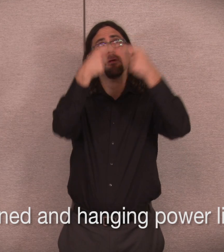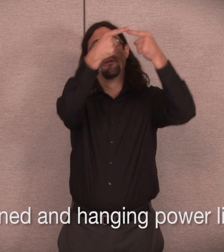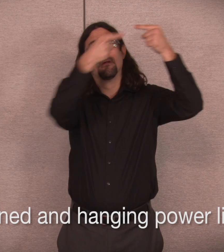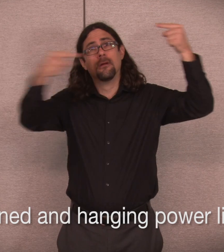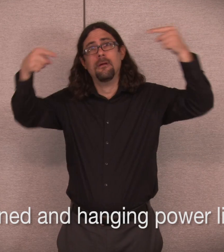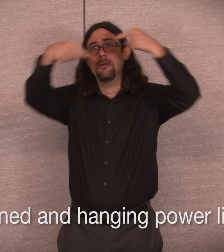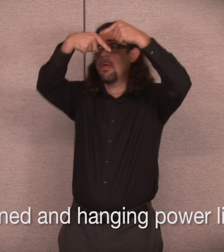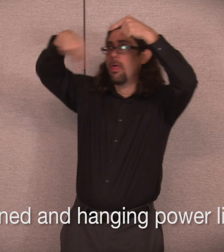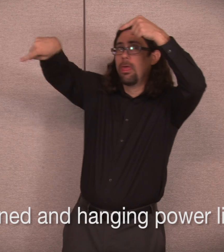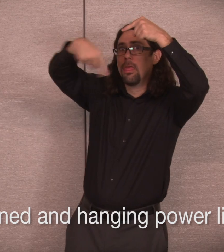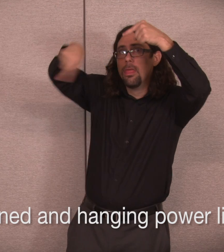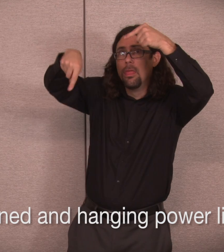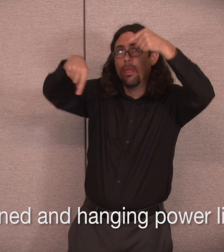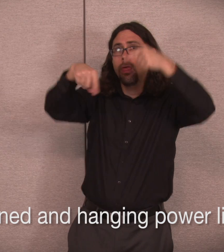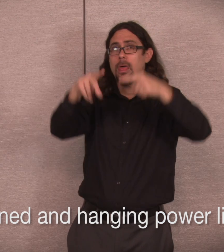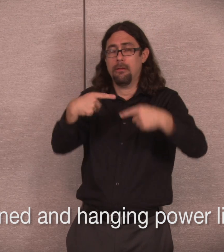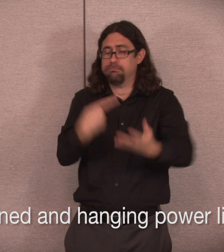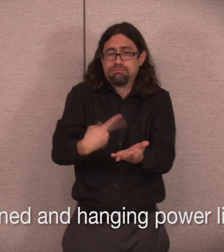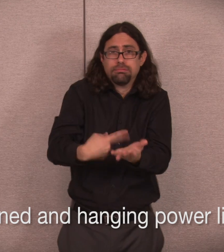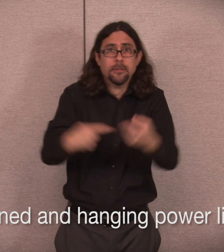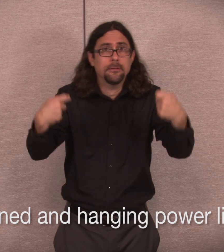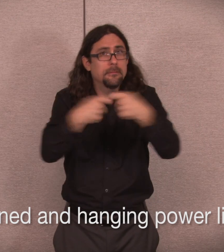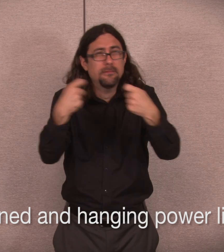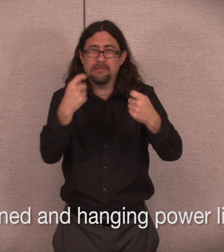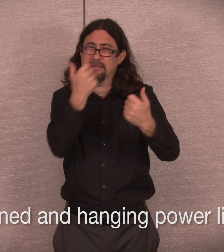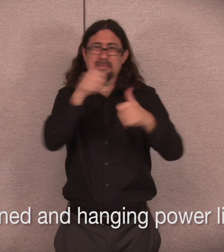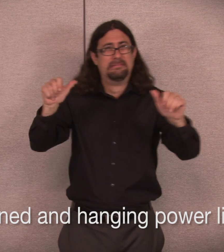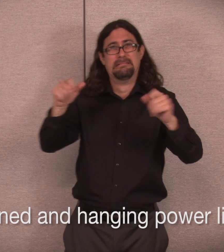Avoid downed and hanging power lines.